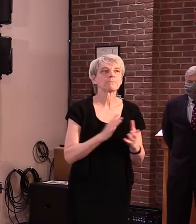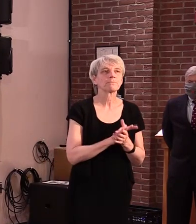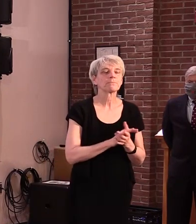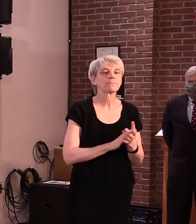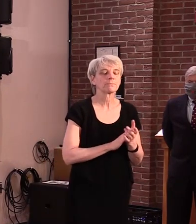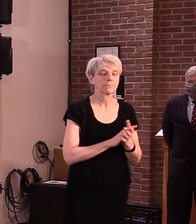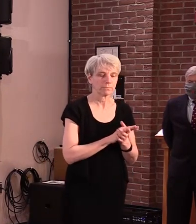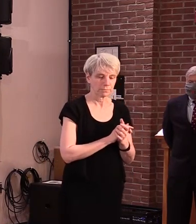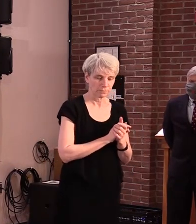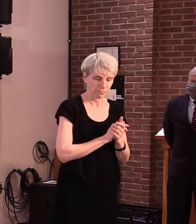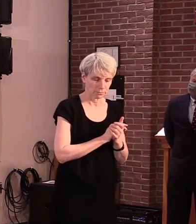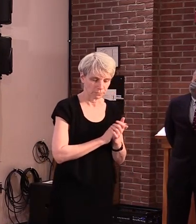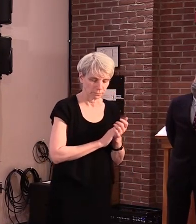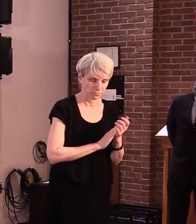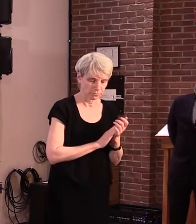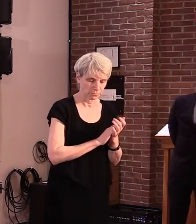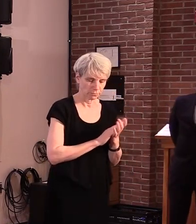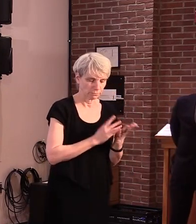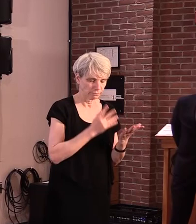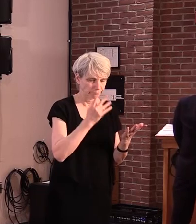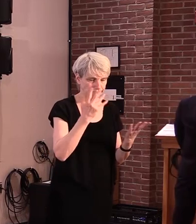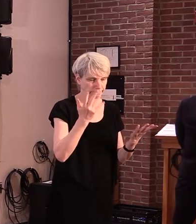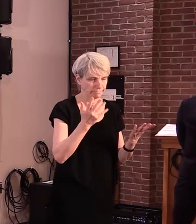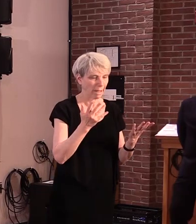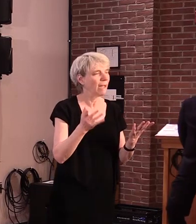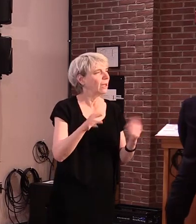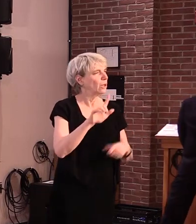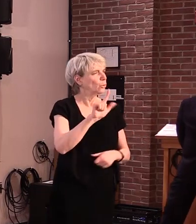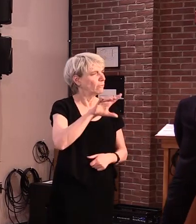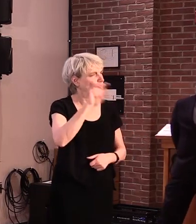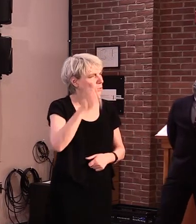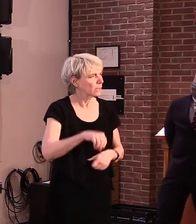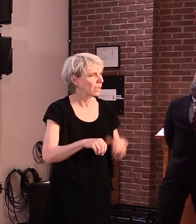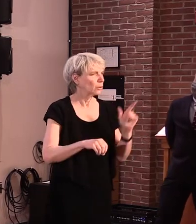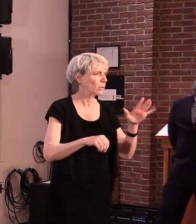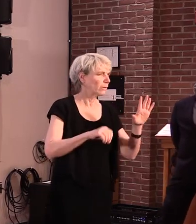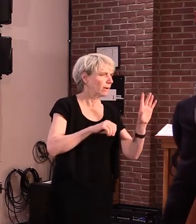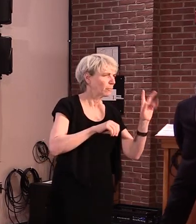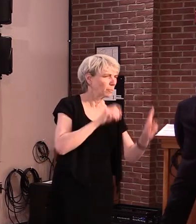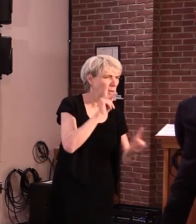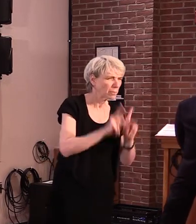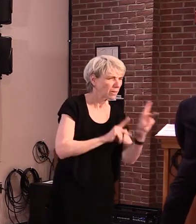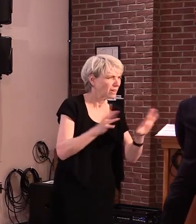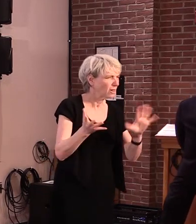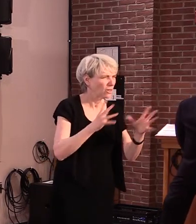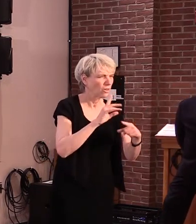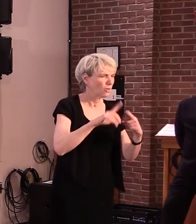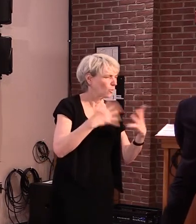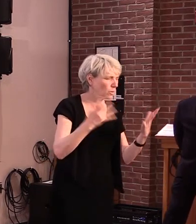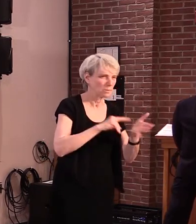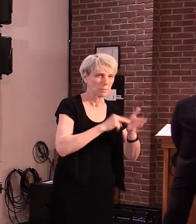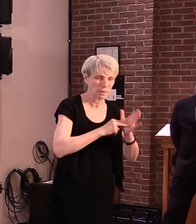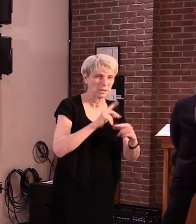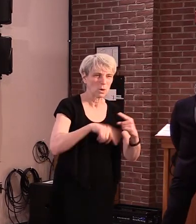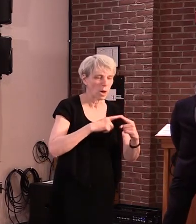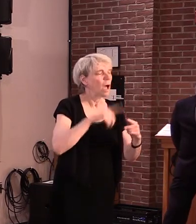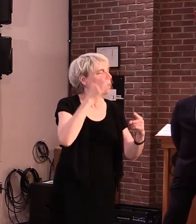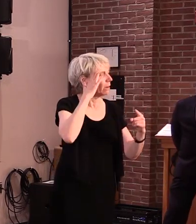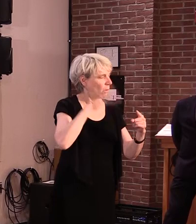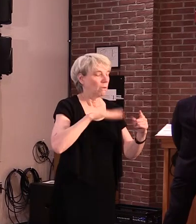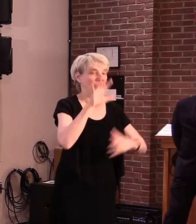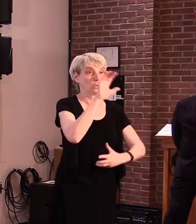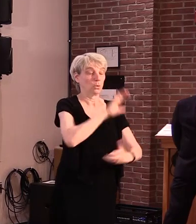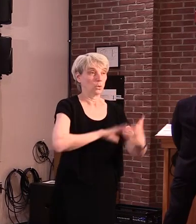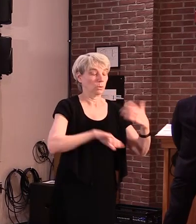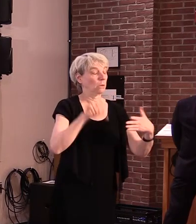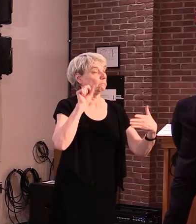In terms of the trying to bring some clarity, because it can be challenging, because we've talked about all different types of limits throughout this